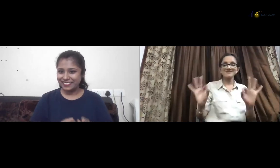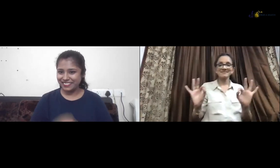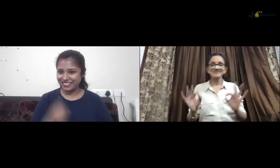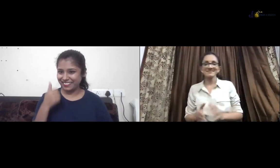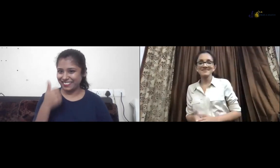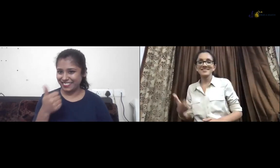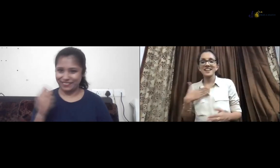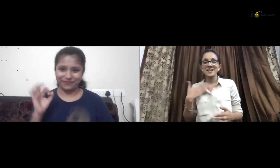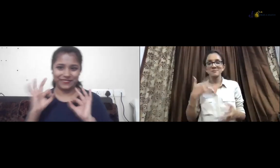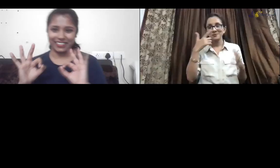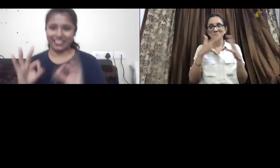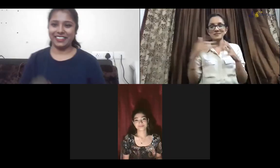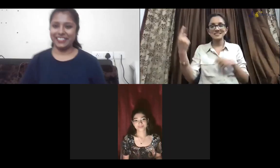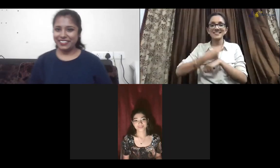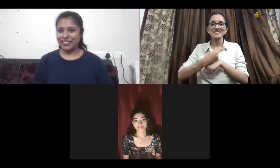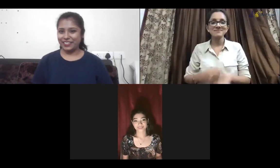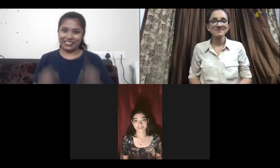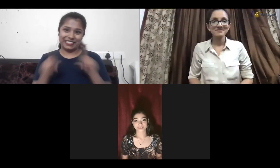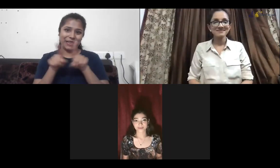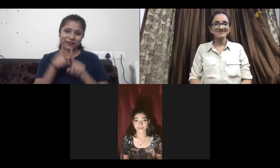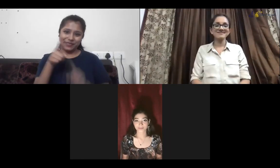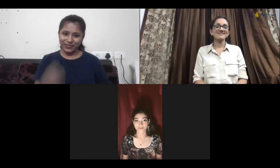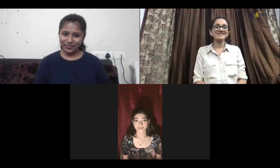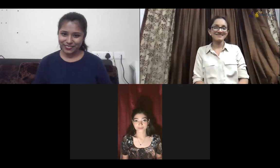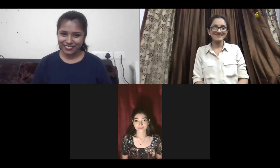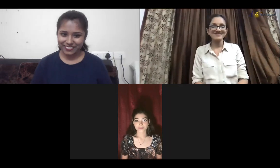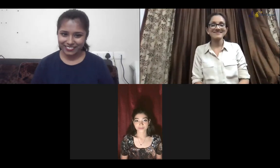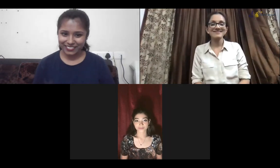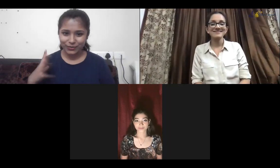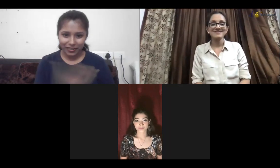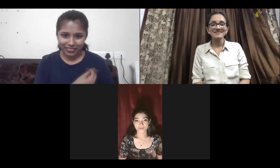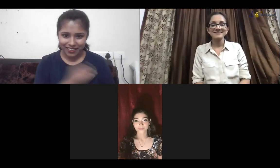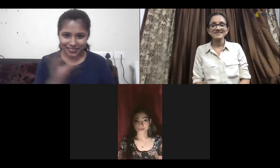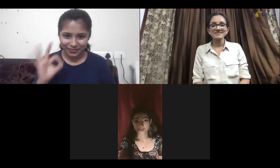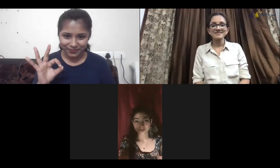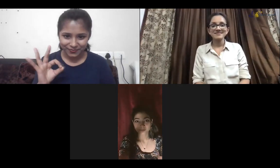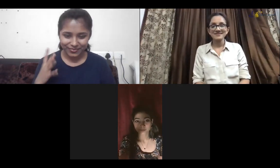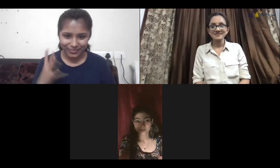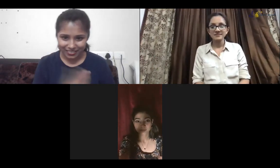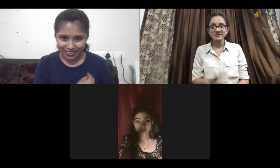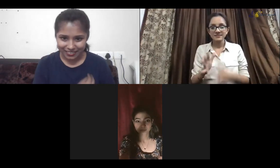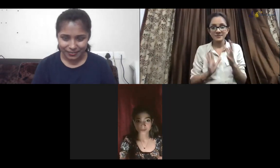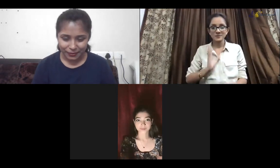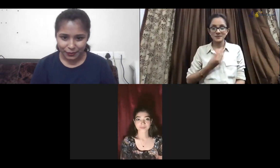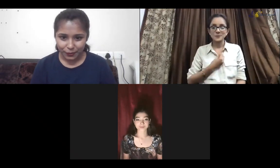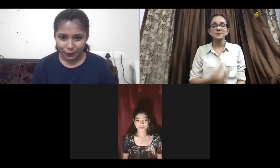Hello, Surbhi. Hello. How are Happy you? Women's Day. Same to you.